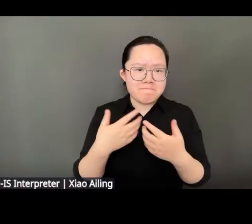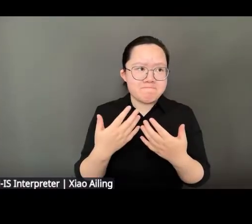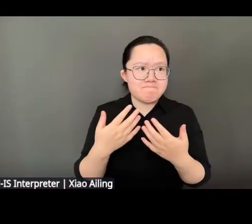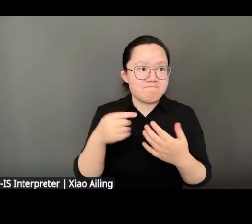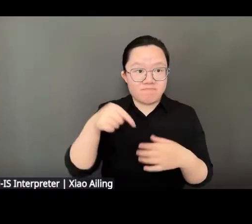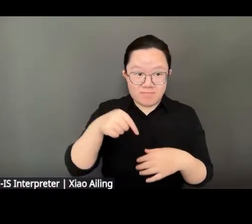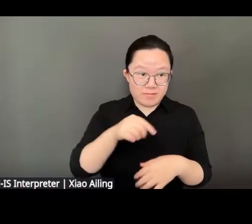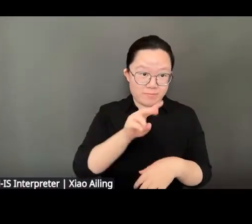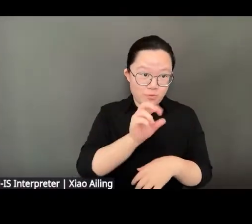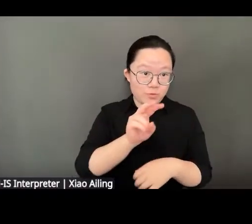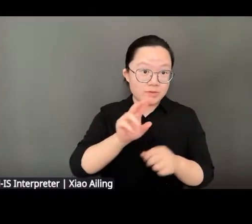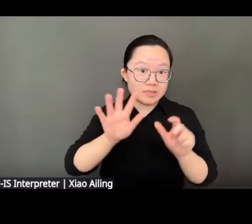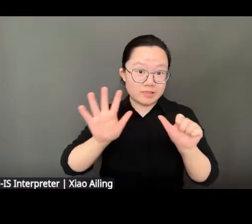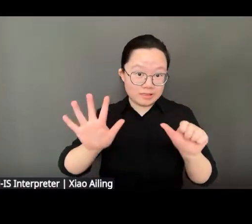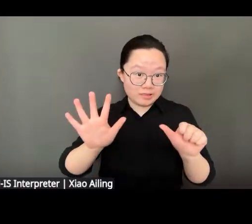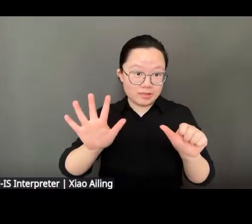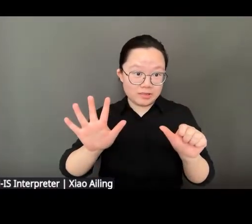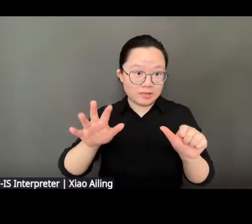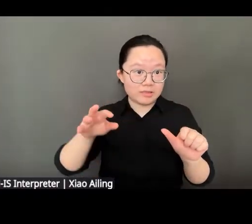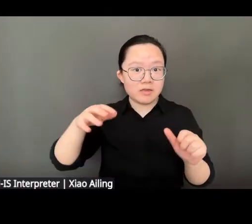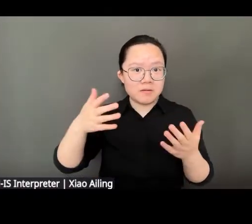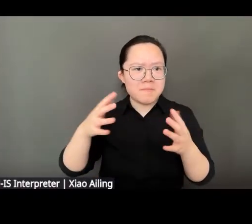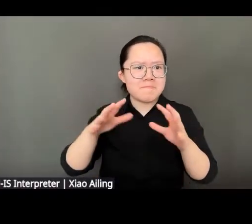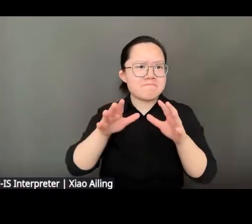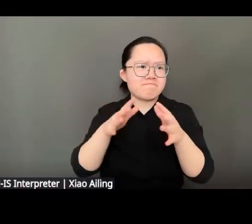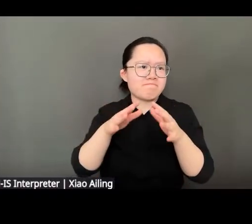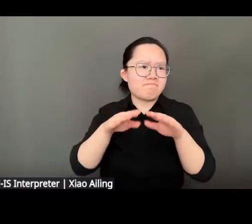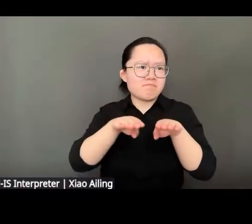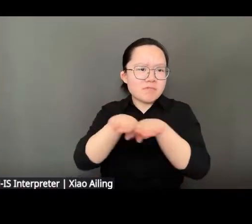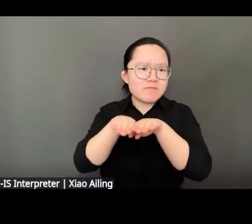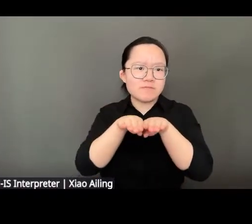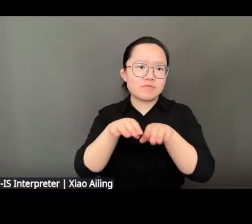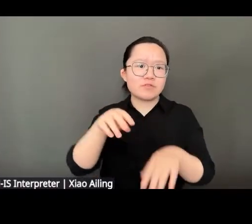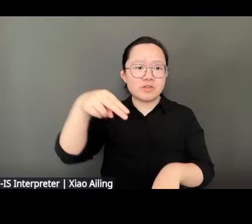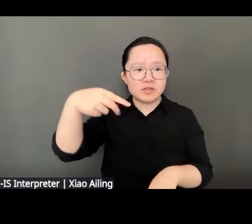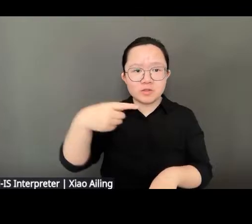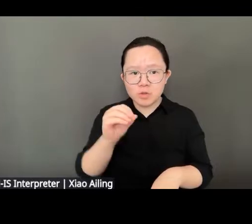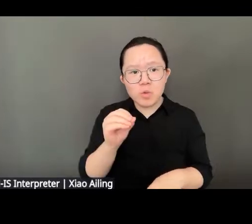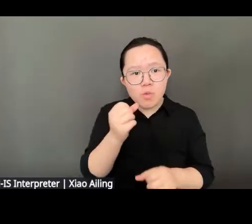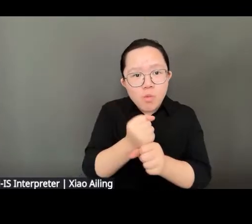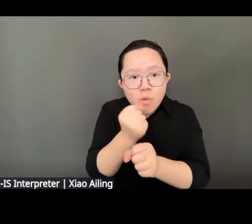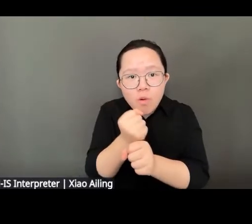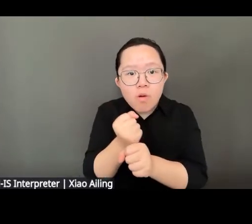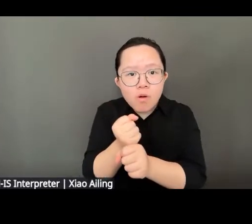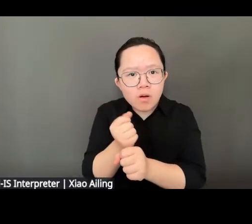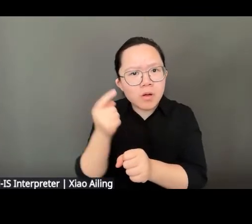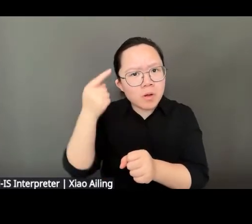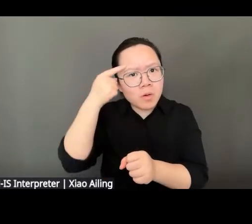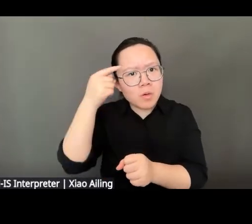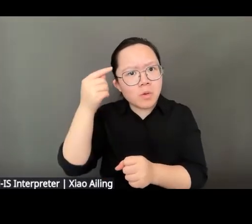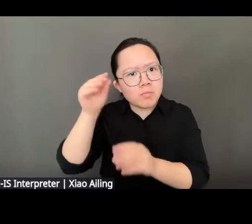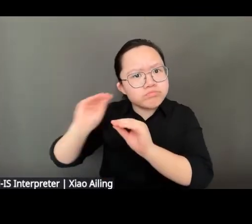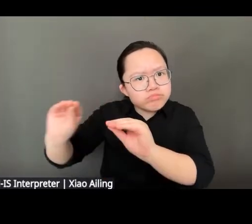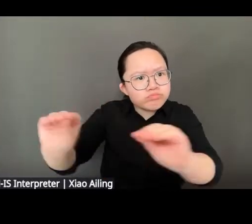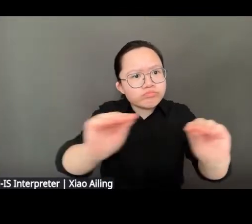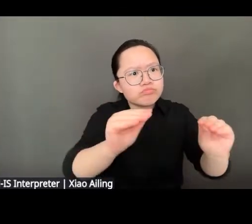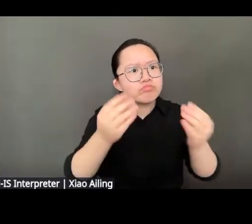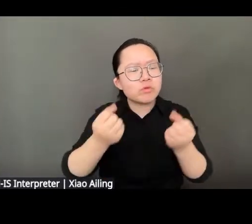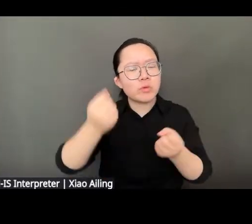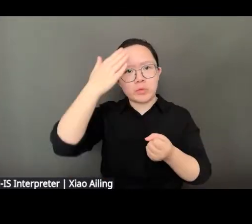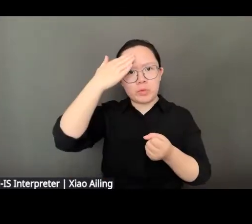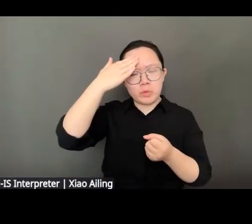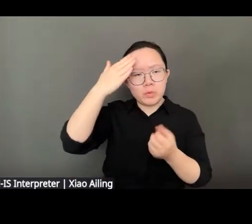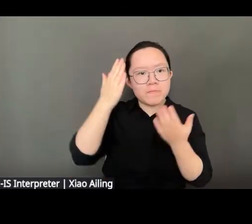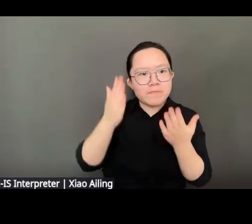NGO worker would be quite informed about safeguarding. It's often part of an employee's induction,